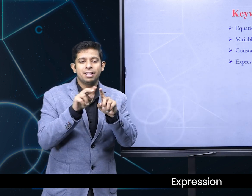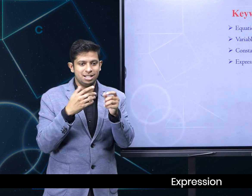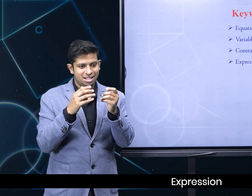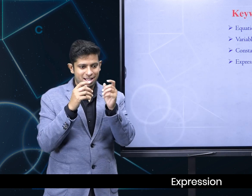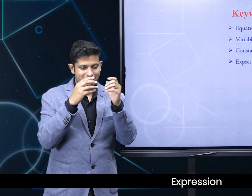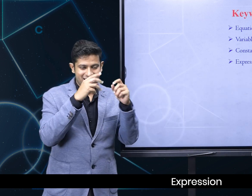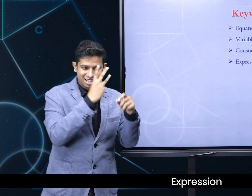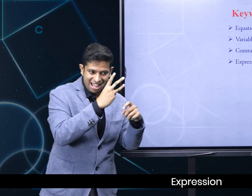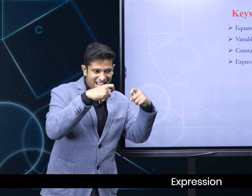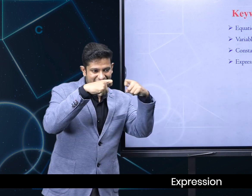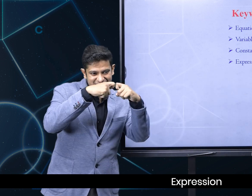expression,